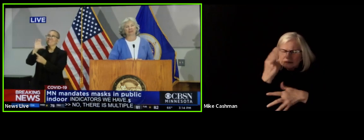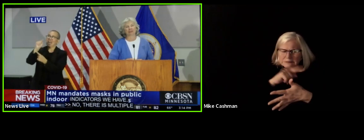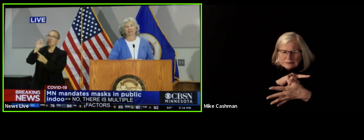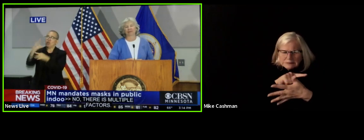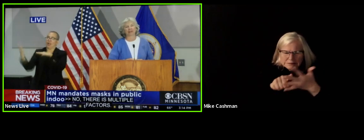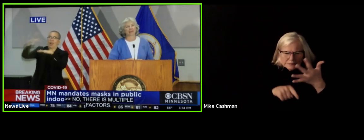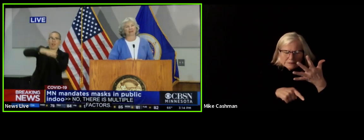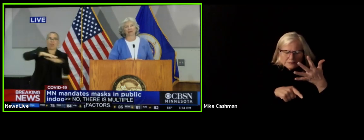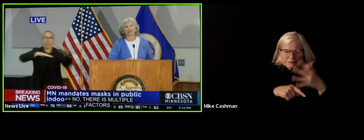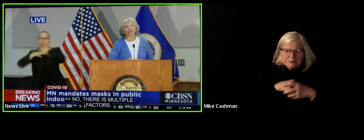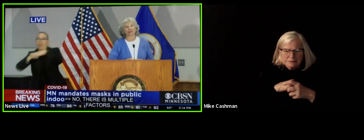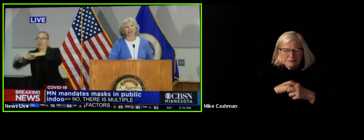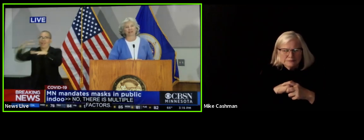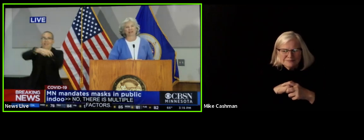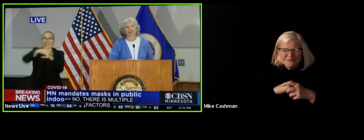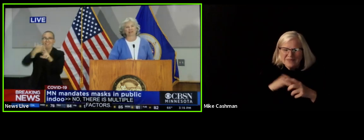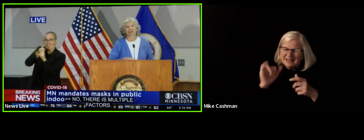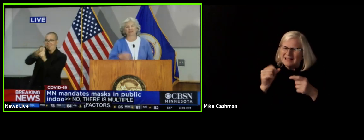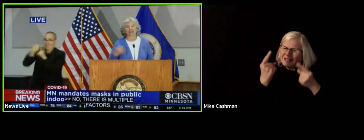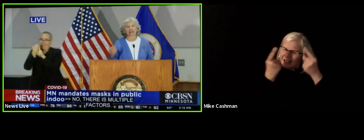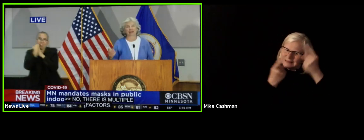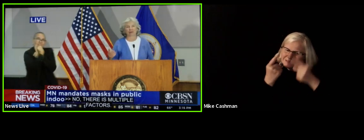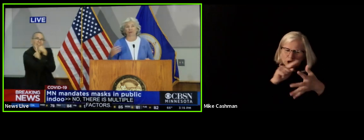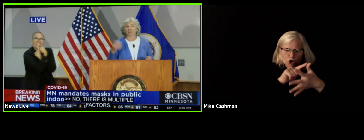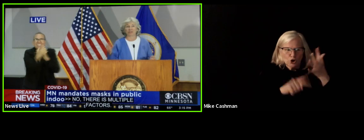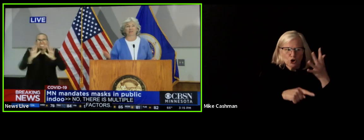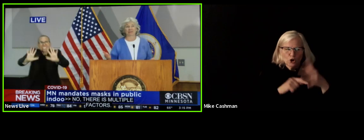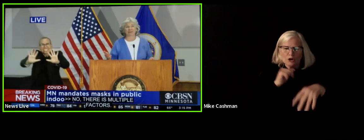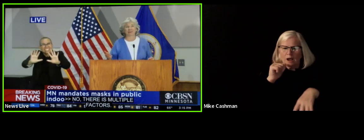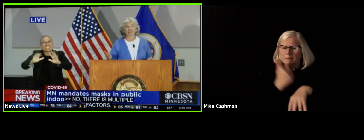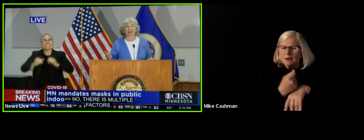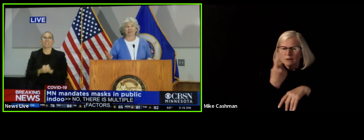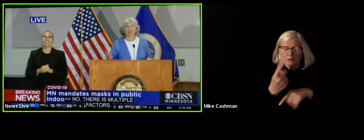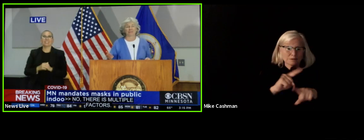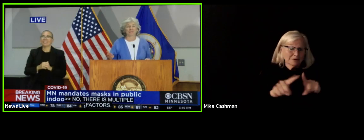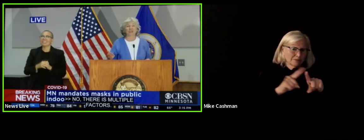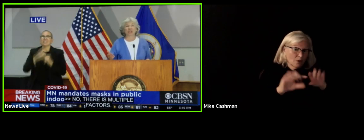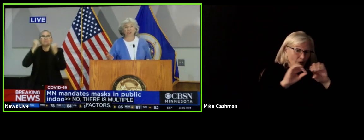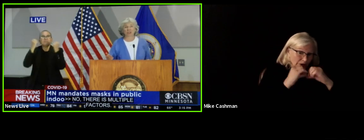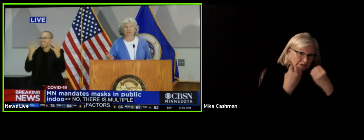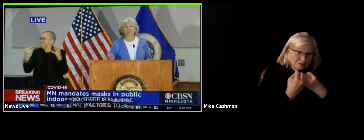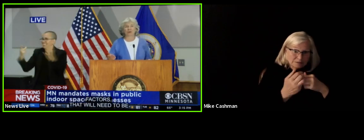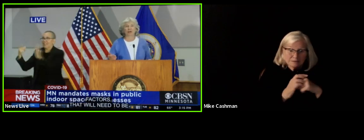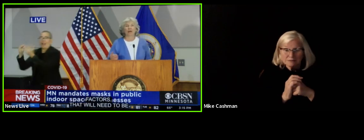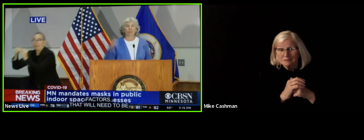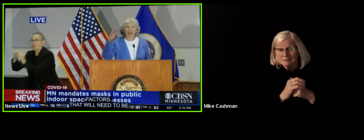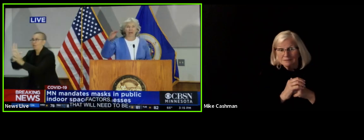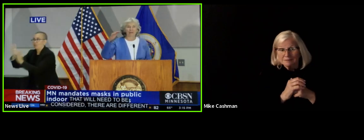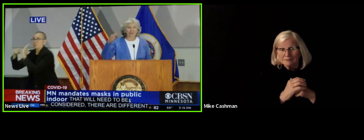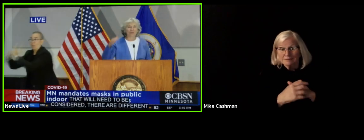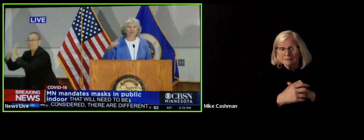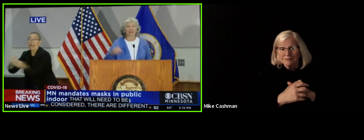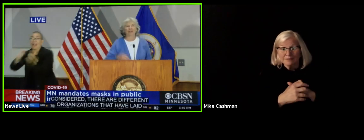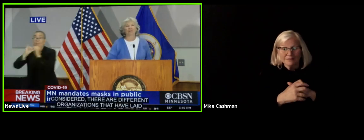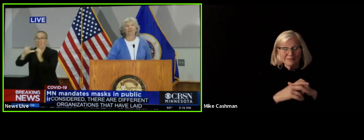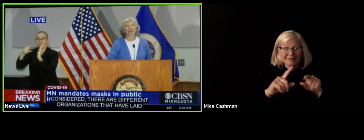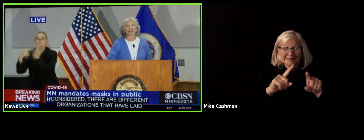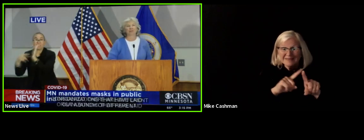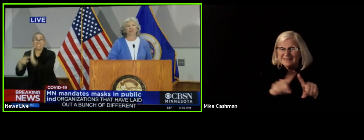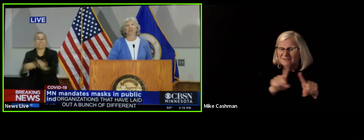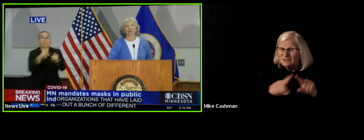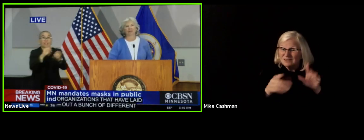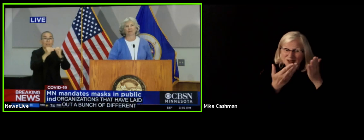considered. There are different organizations that have laid out a whole bunch of different suggestions for where those different levels would